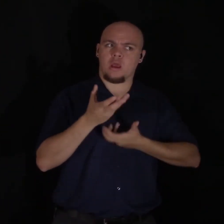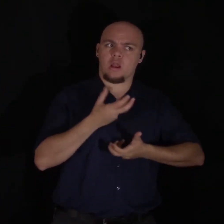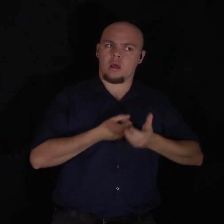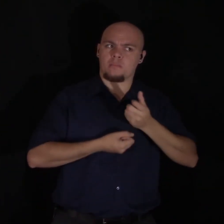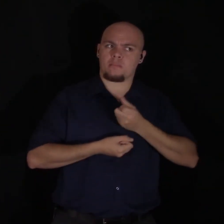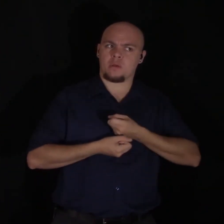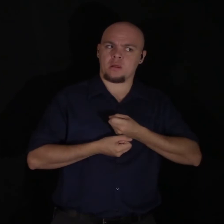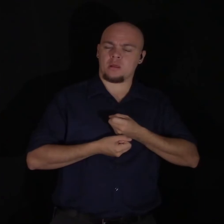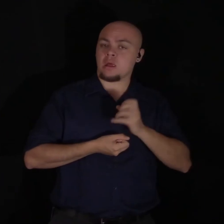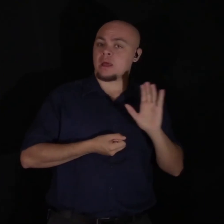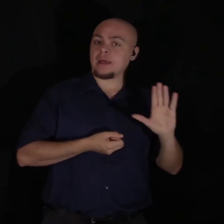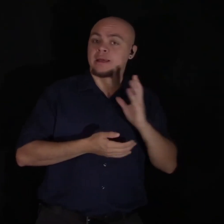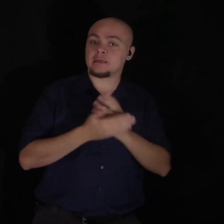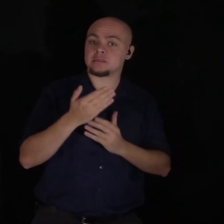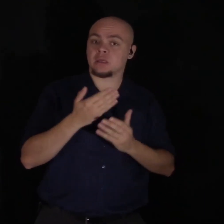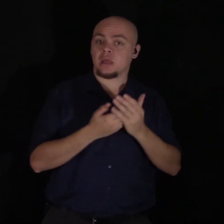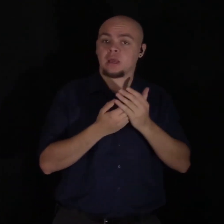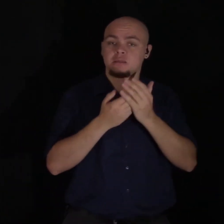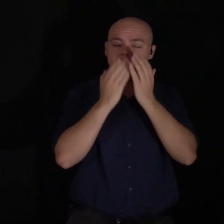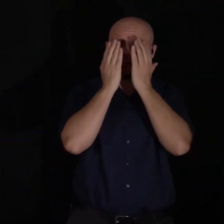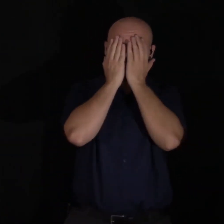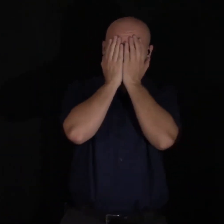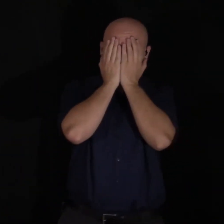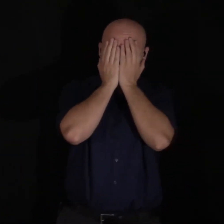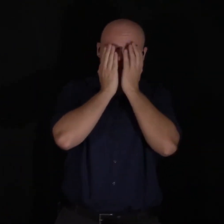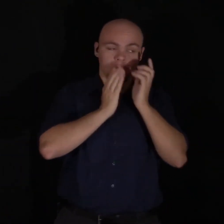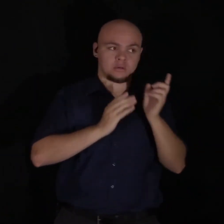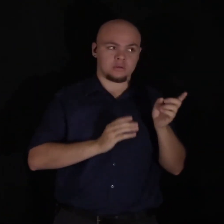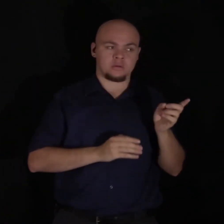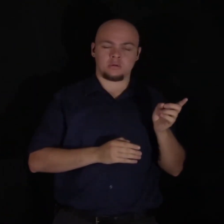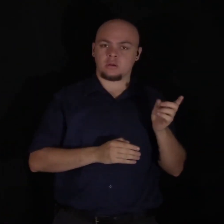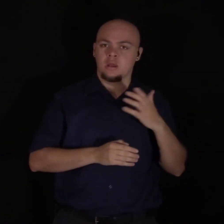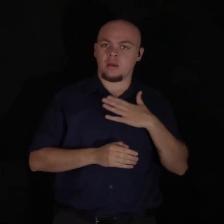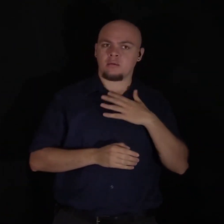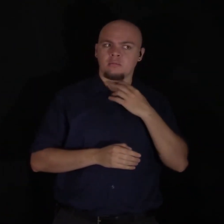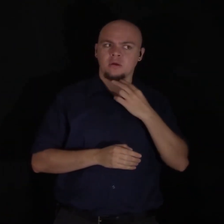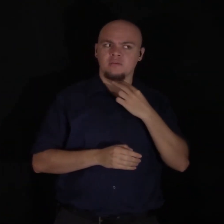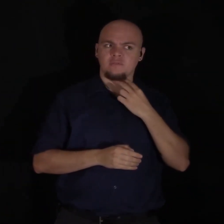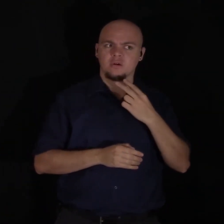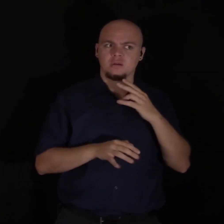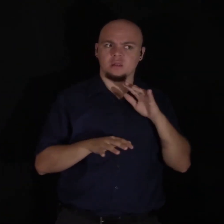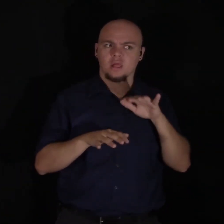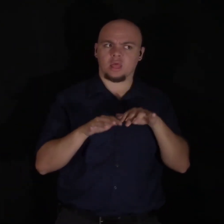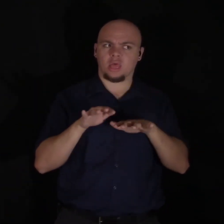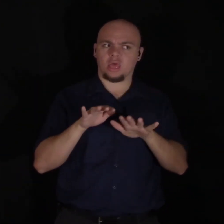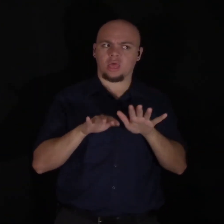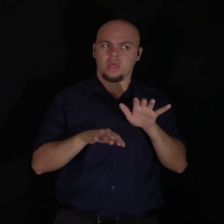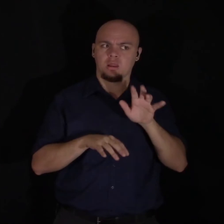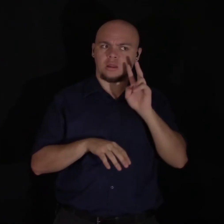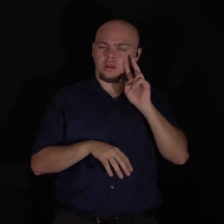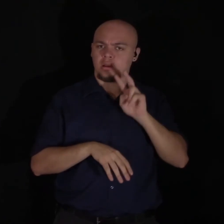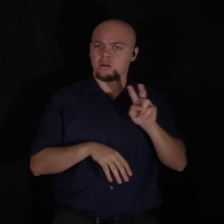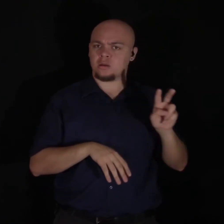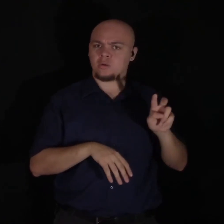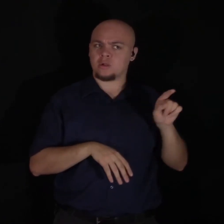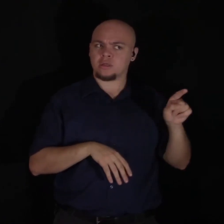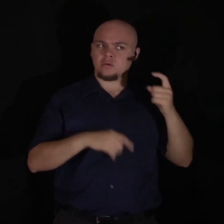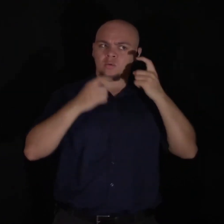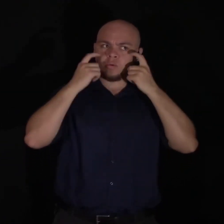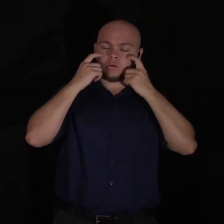hands before his eyes, and my voice quivered and failed me as I beheld tears trickle